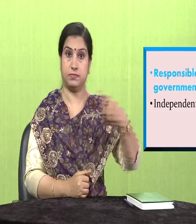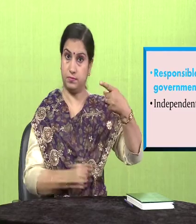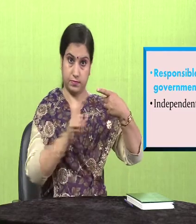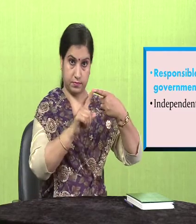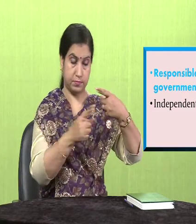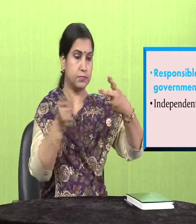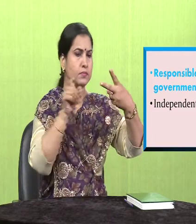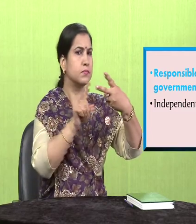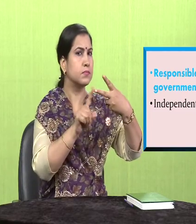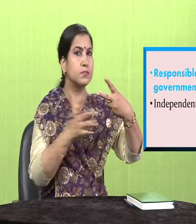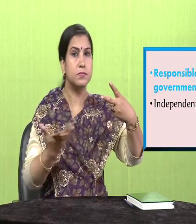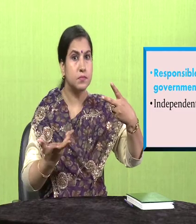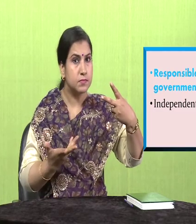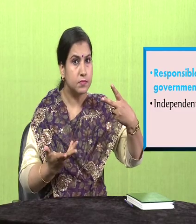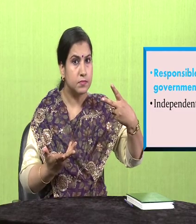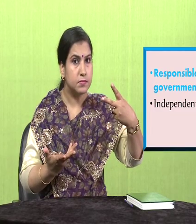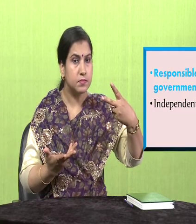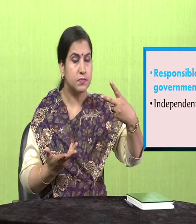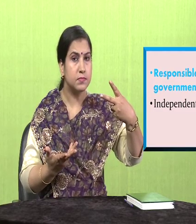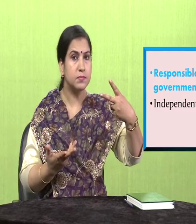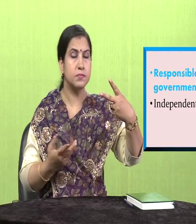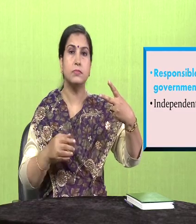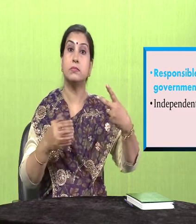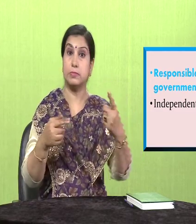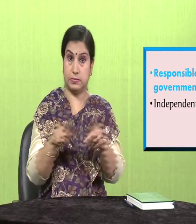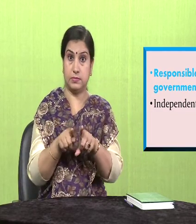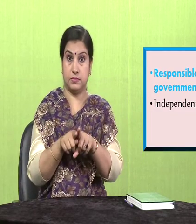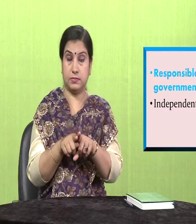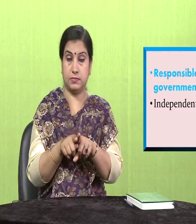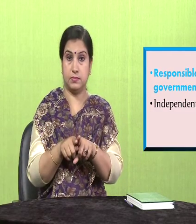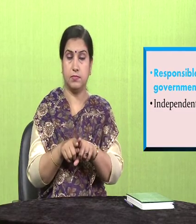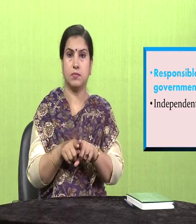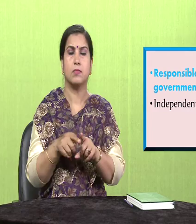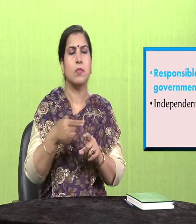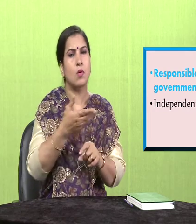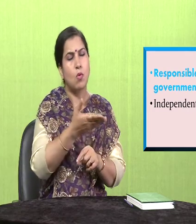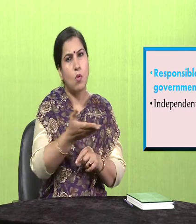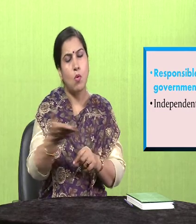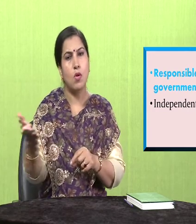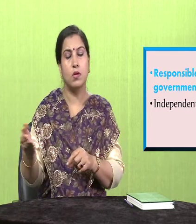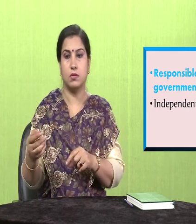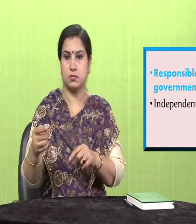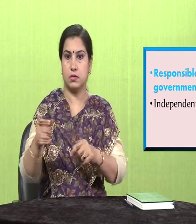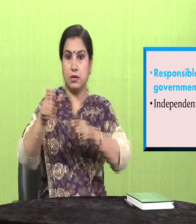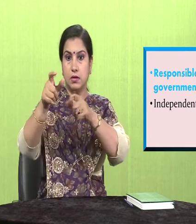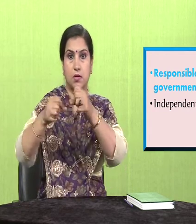Second one is, in a democracy, there should be a responsible government.